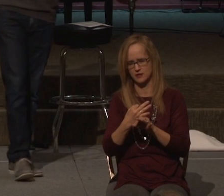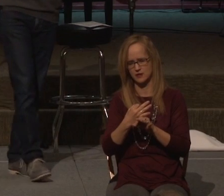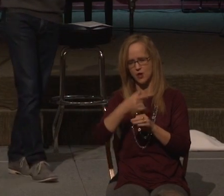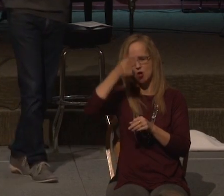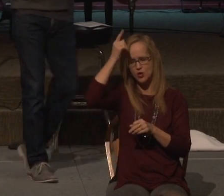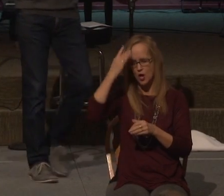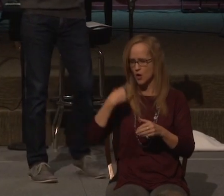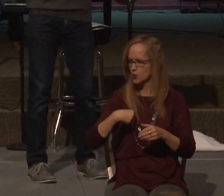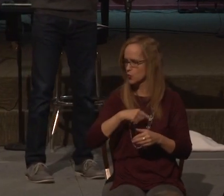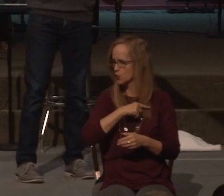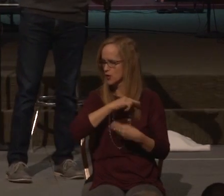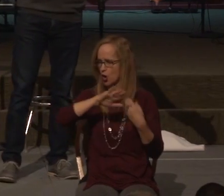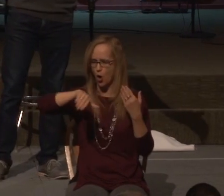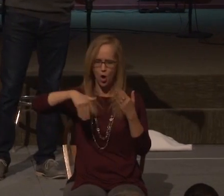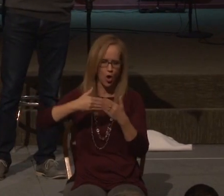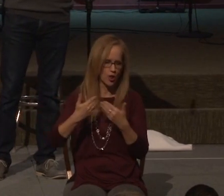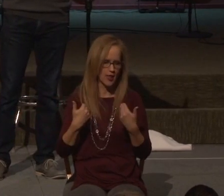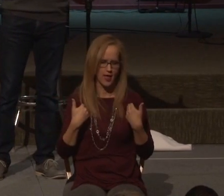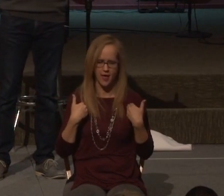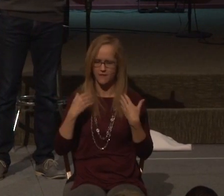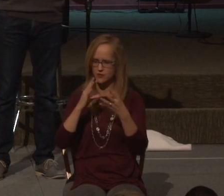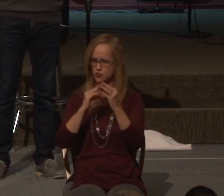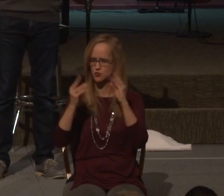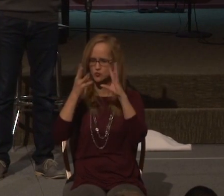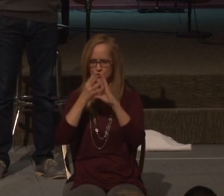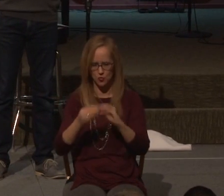God, we all have a story.